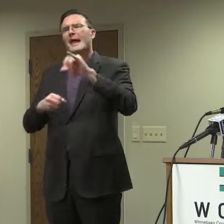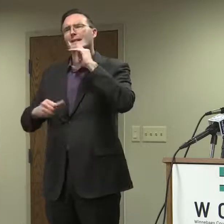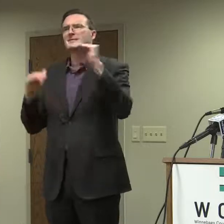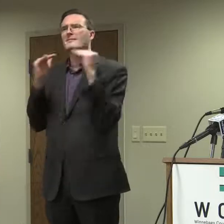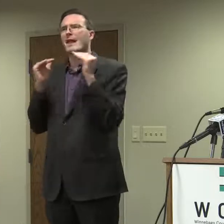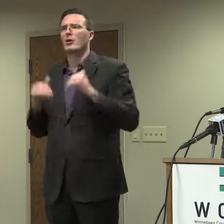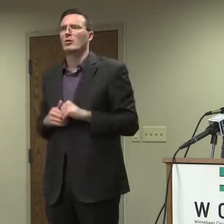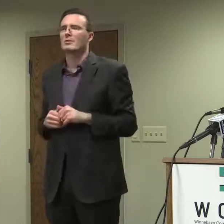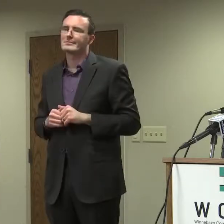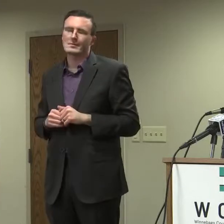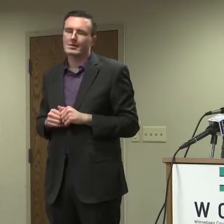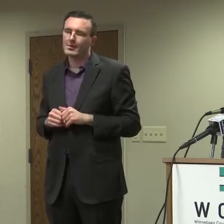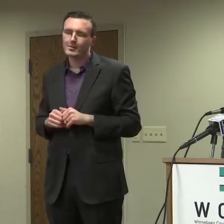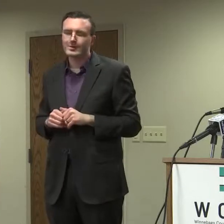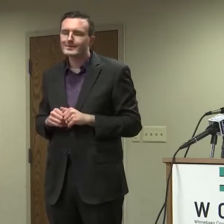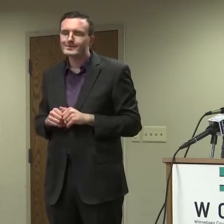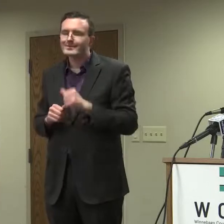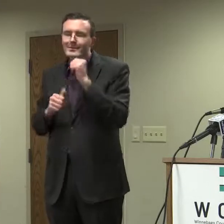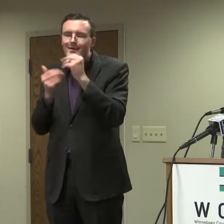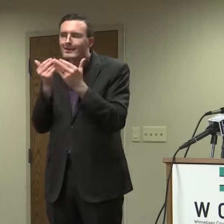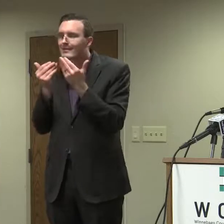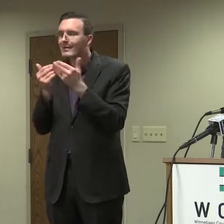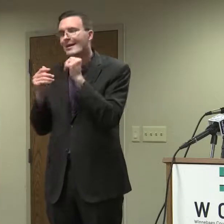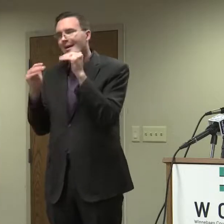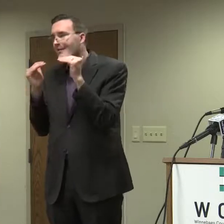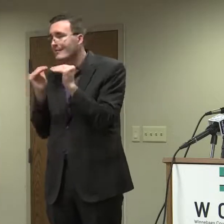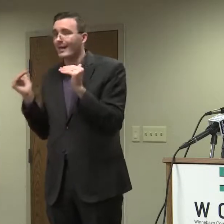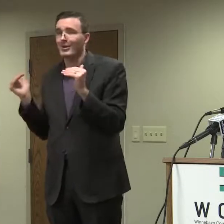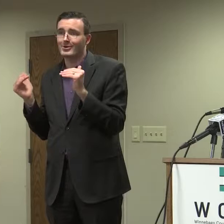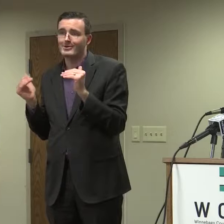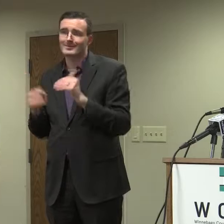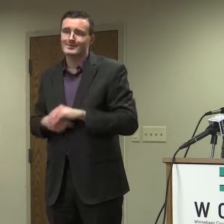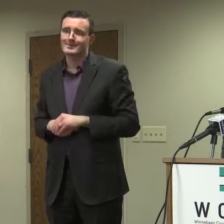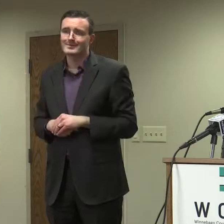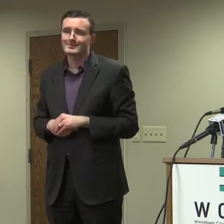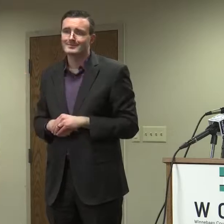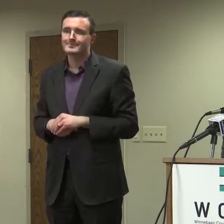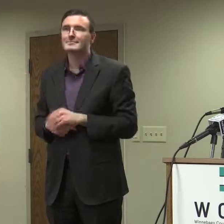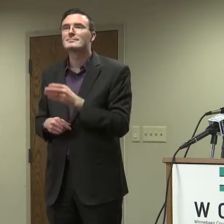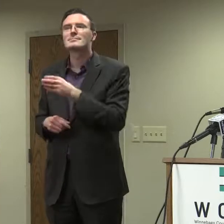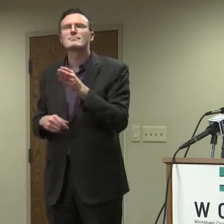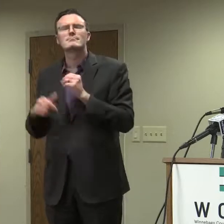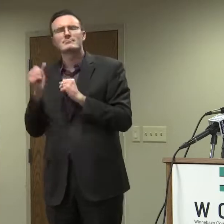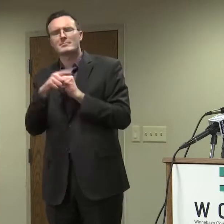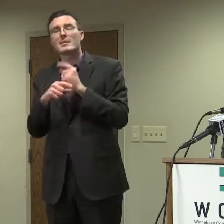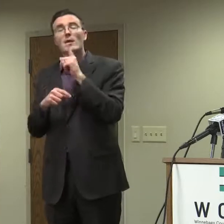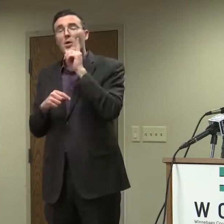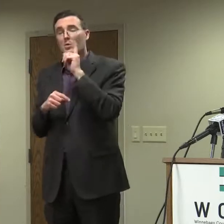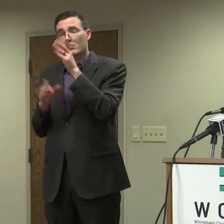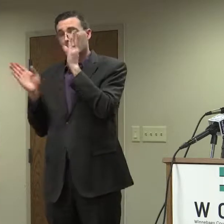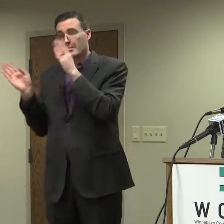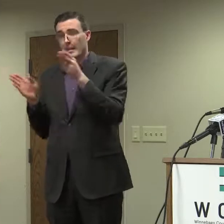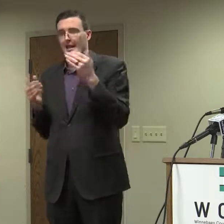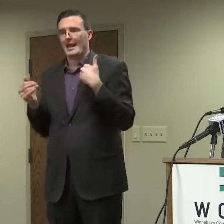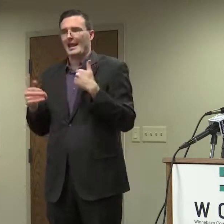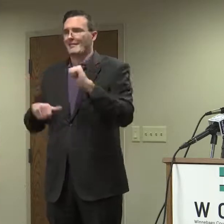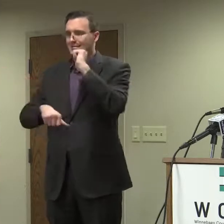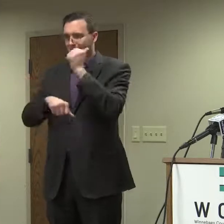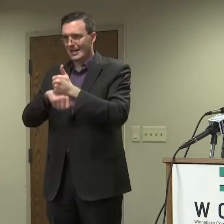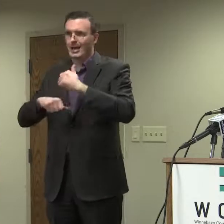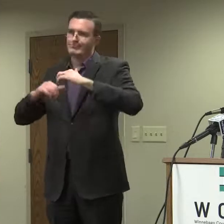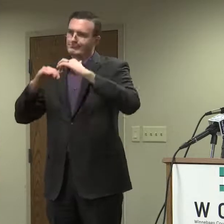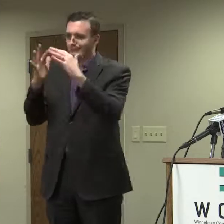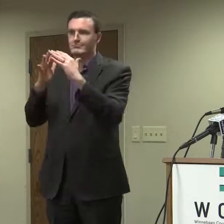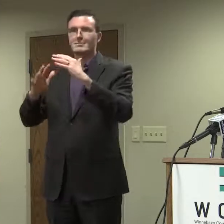it certainly has not been convenient for any of us. Are there any plans to have a mass vaccination facility here in our